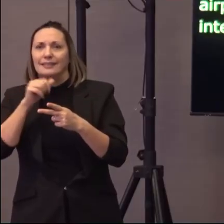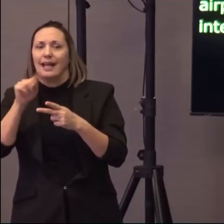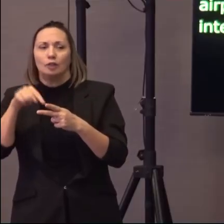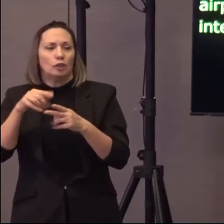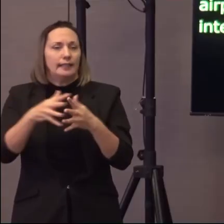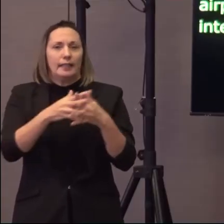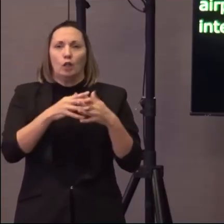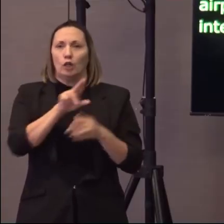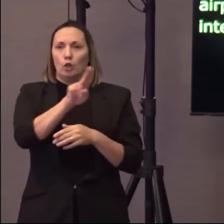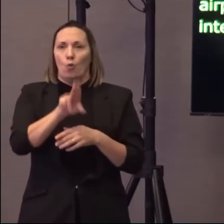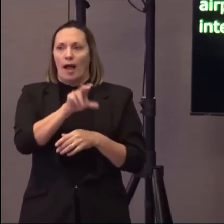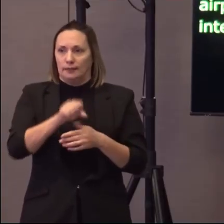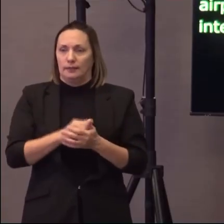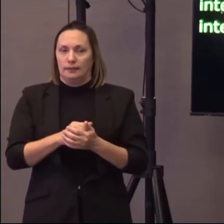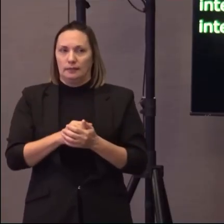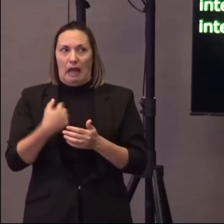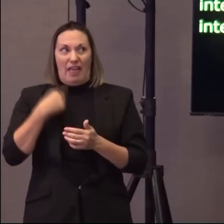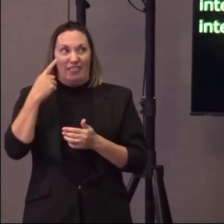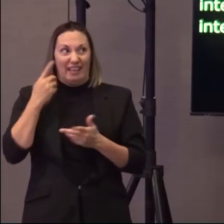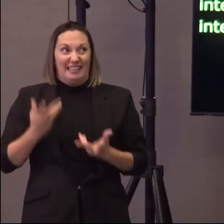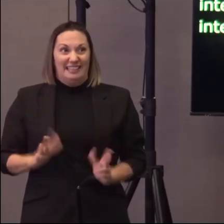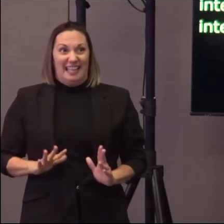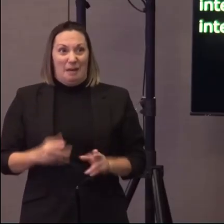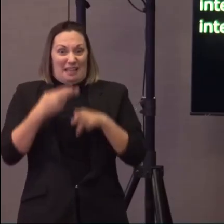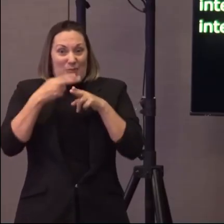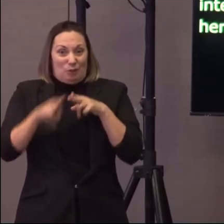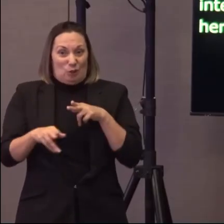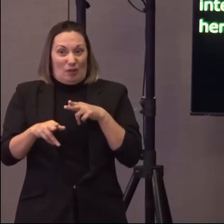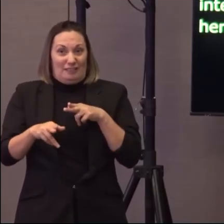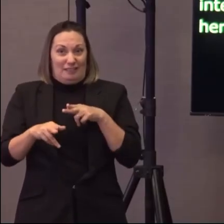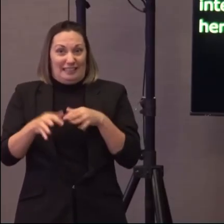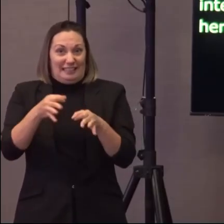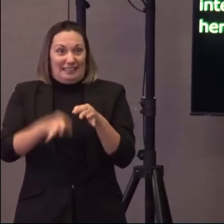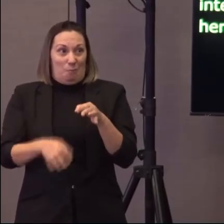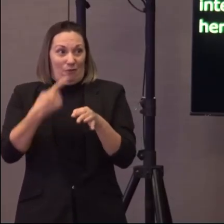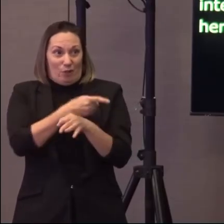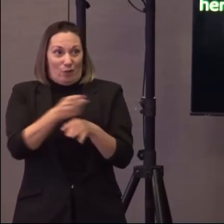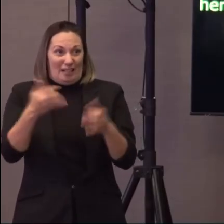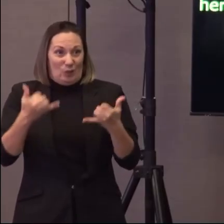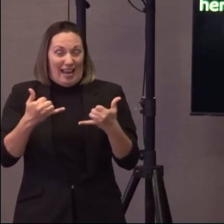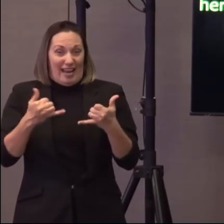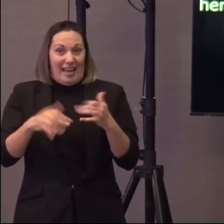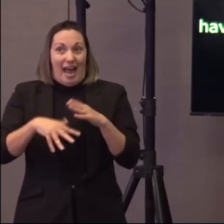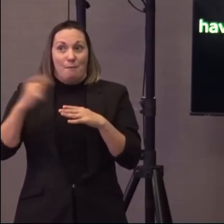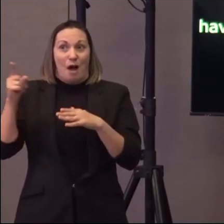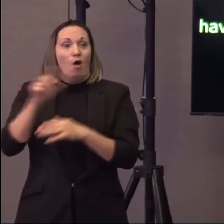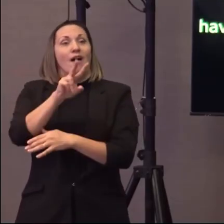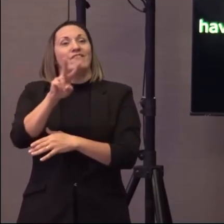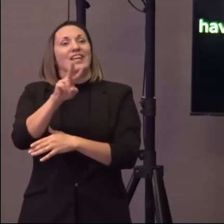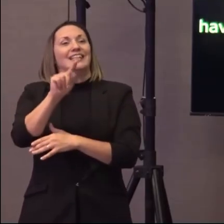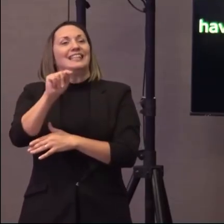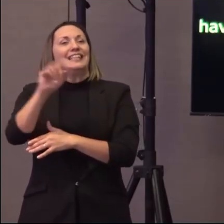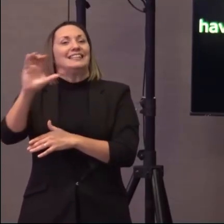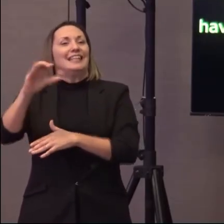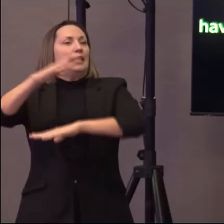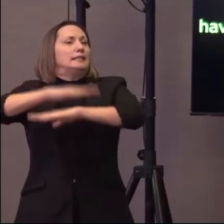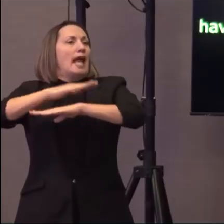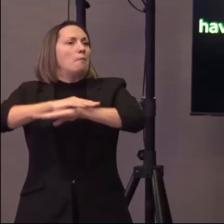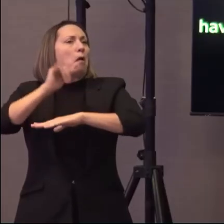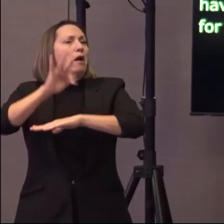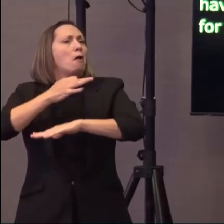US. I think that's it. I'm going to keep it short and simple for you guys today. I am out at the VTC table, so if you have any